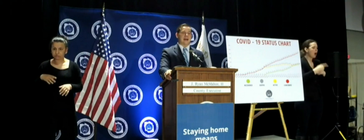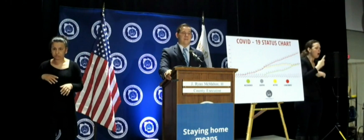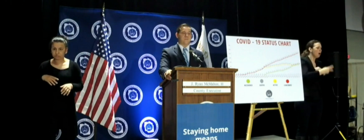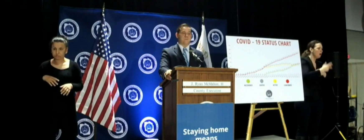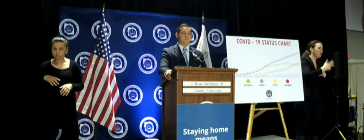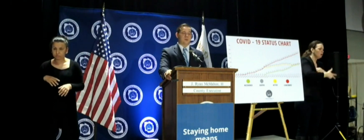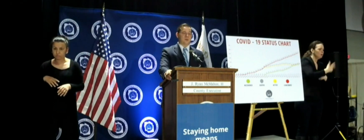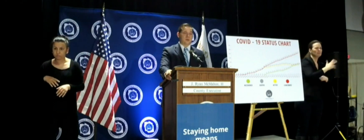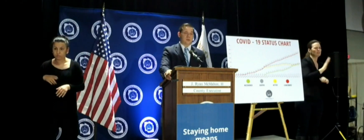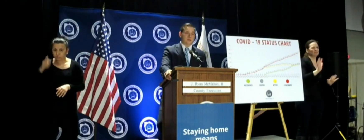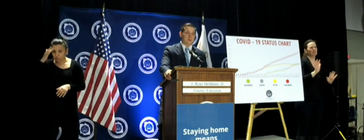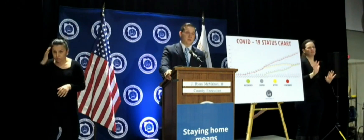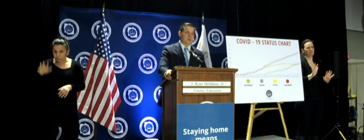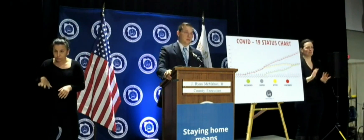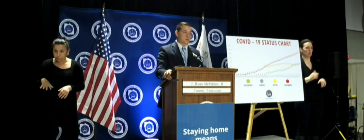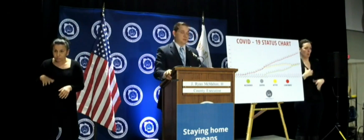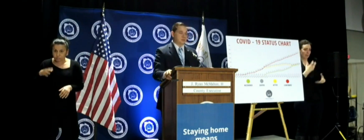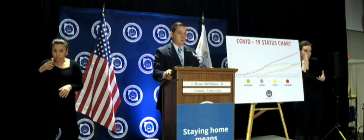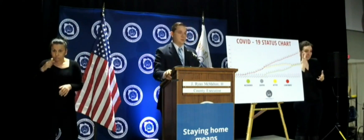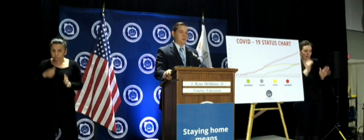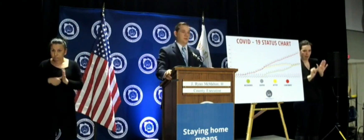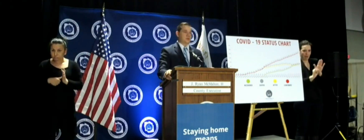real time, the